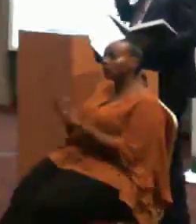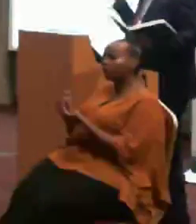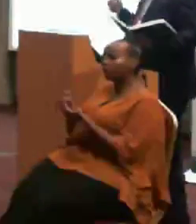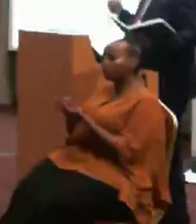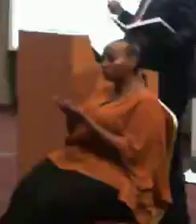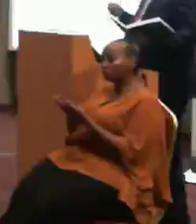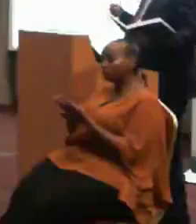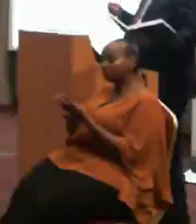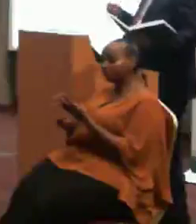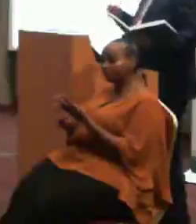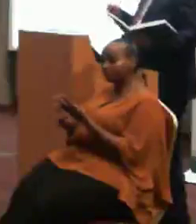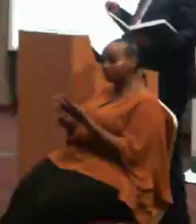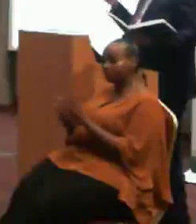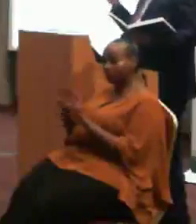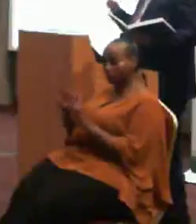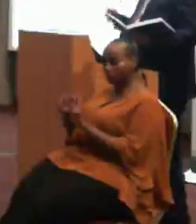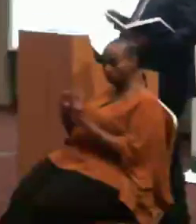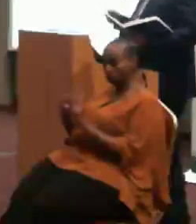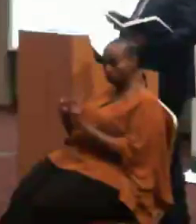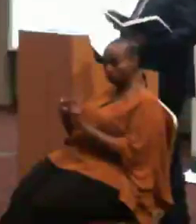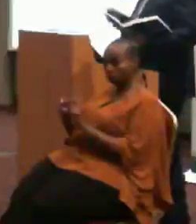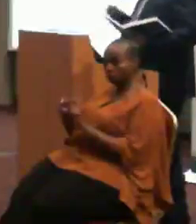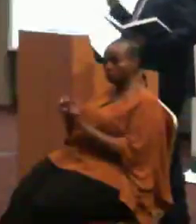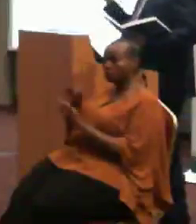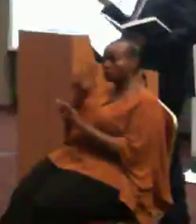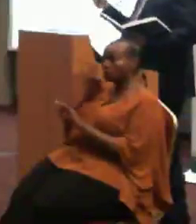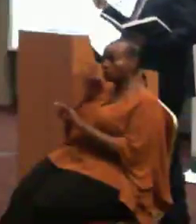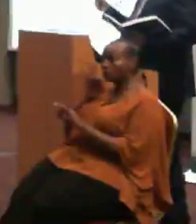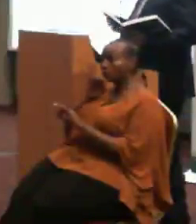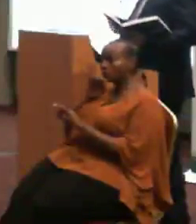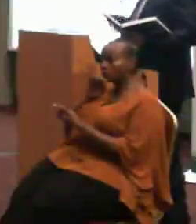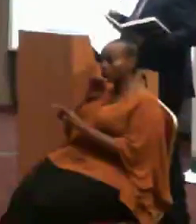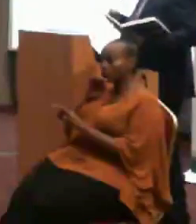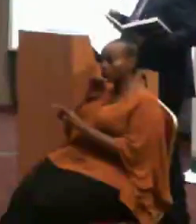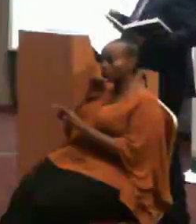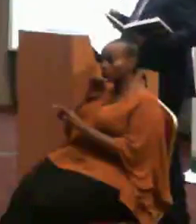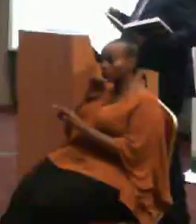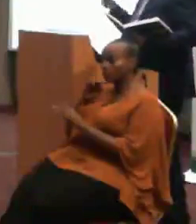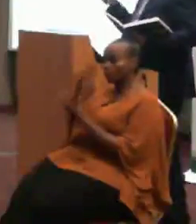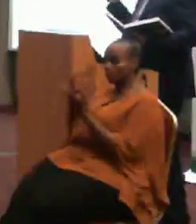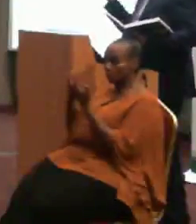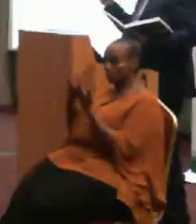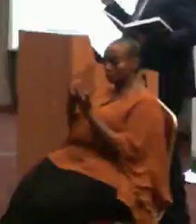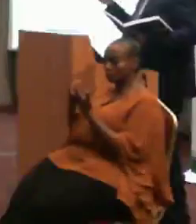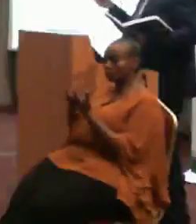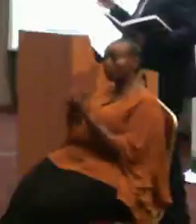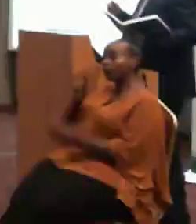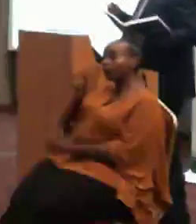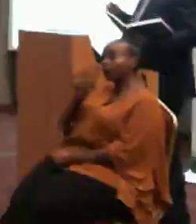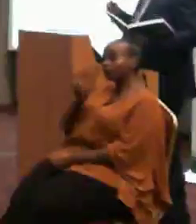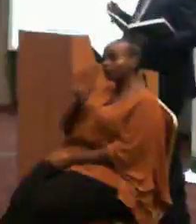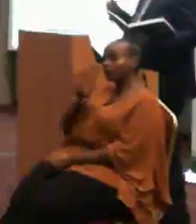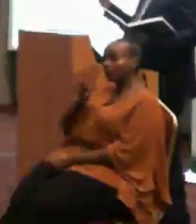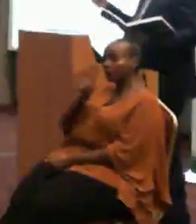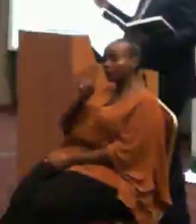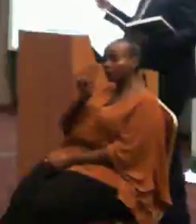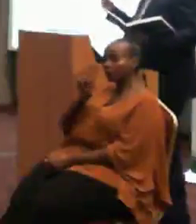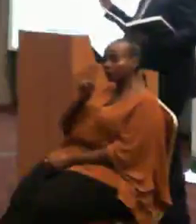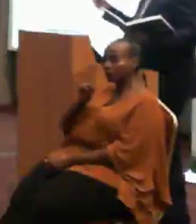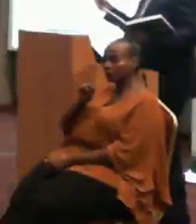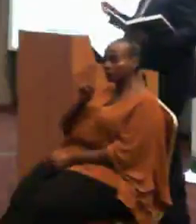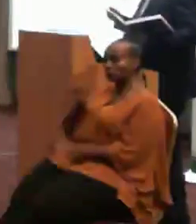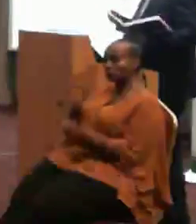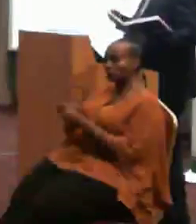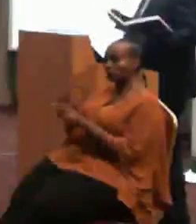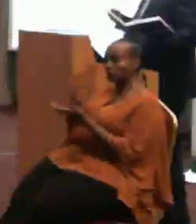members made this issue. Yes, EBITDA is a function of your revenue, which is tariffs and volumes, and your costs,